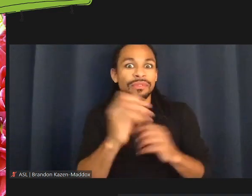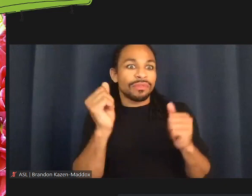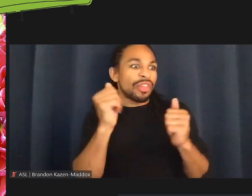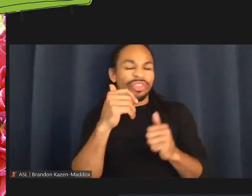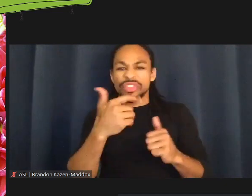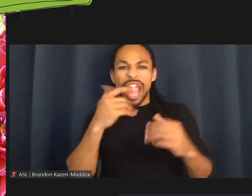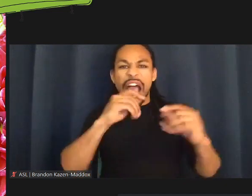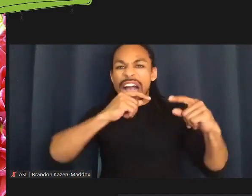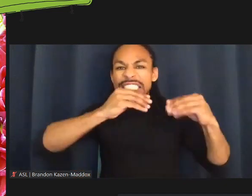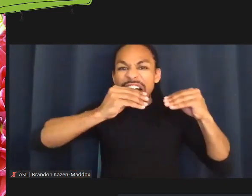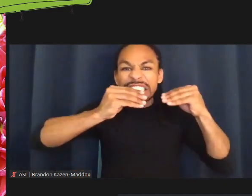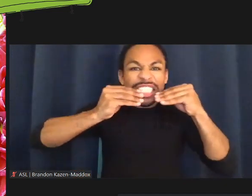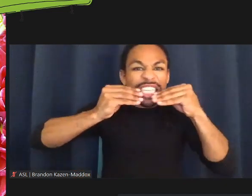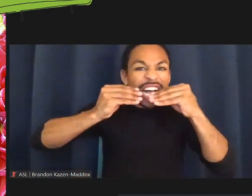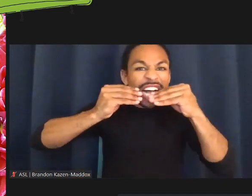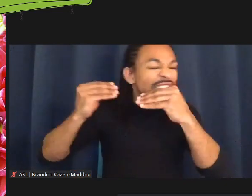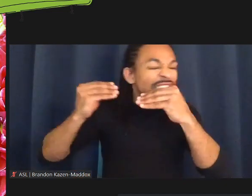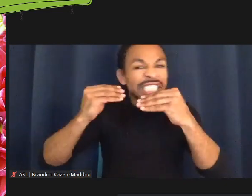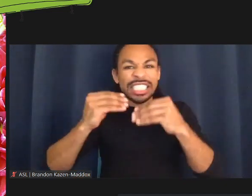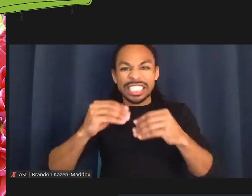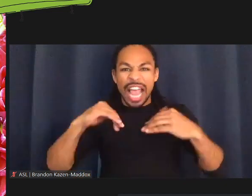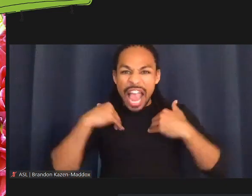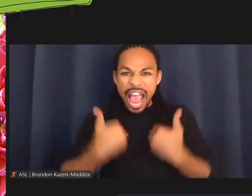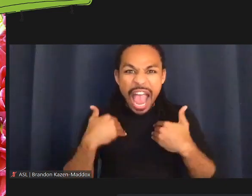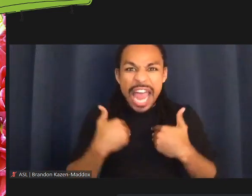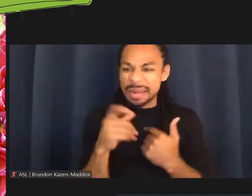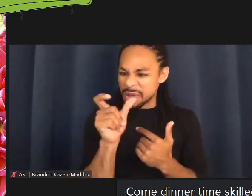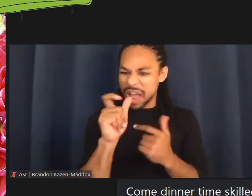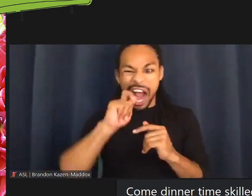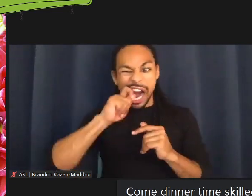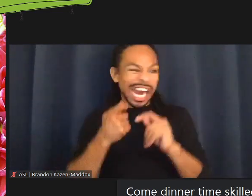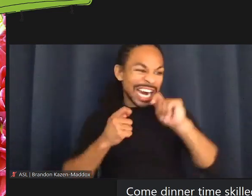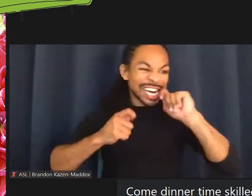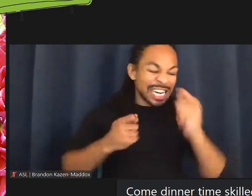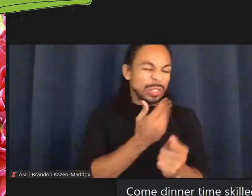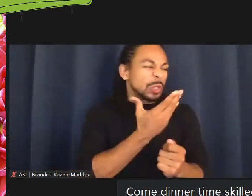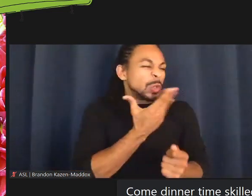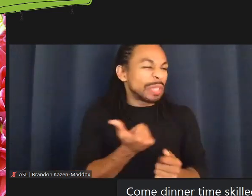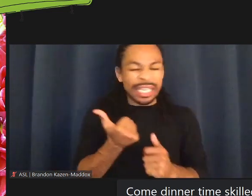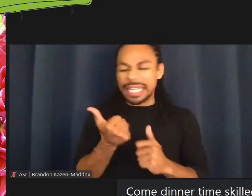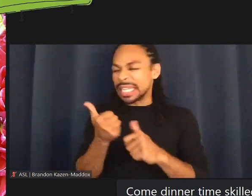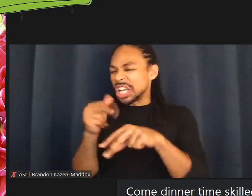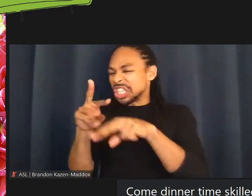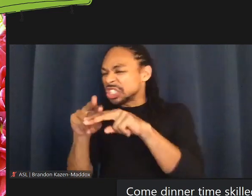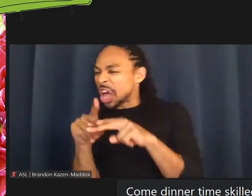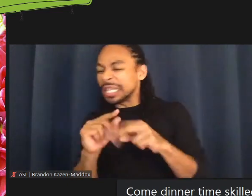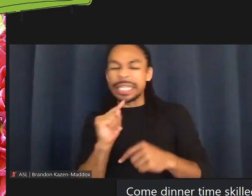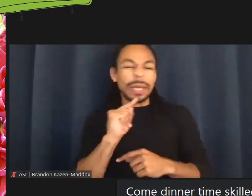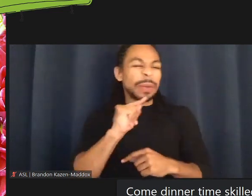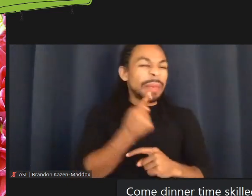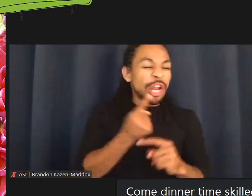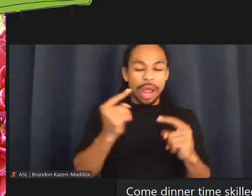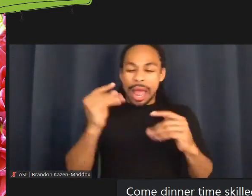splinter claw, snap sinew, dip tart into sweet, then back again. Bitterness balanced. Succulence